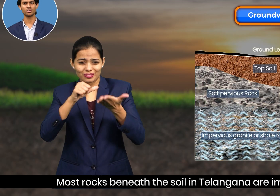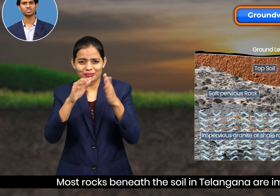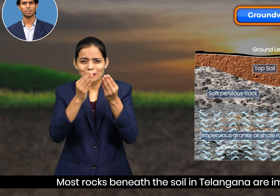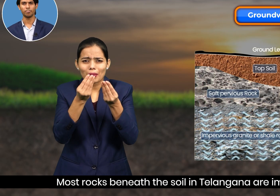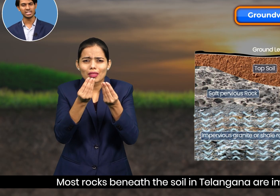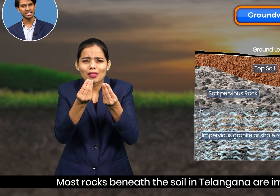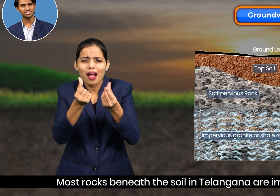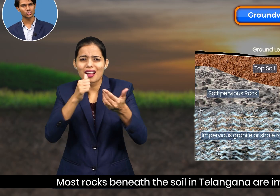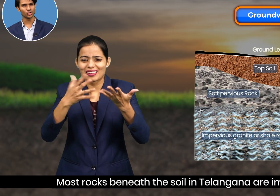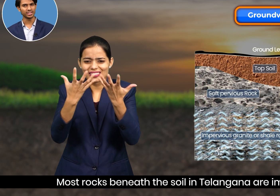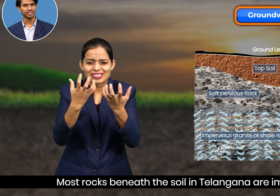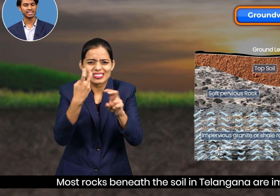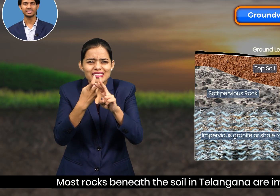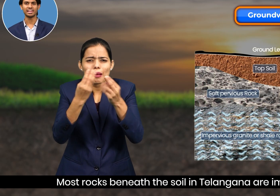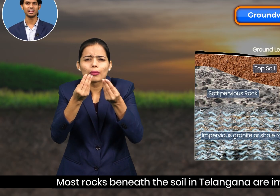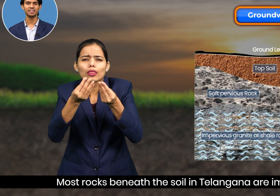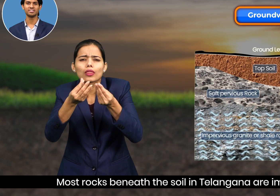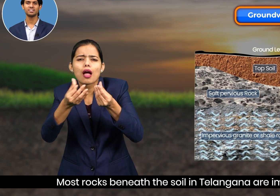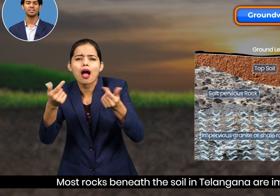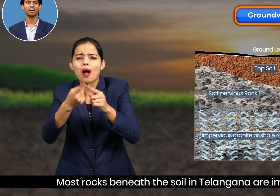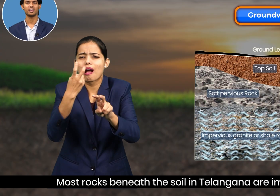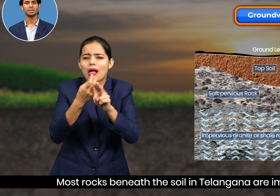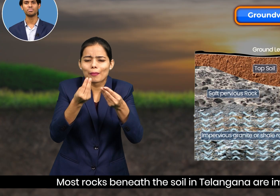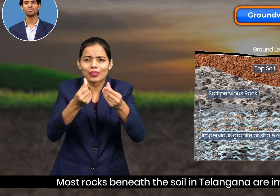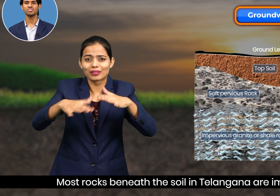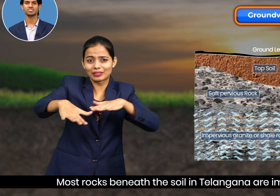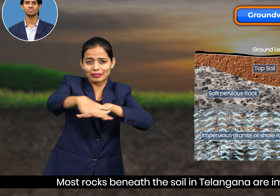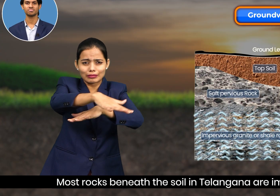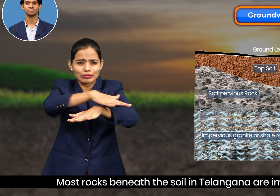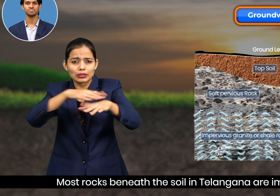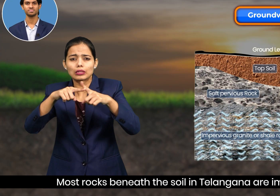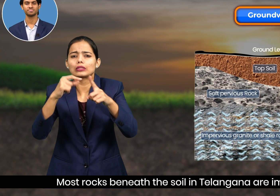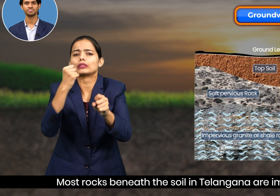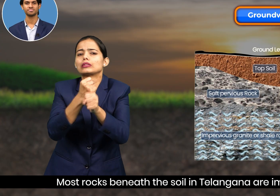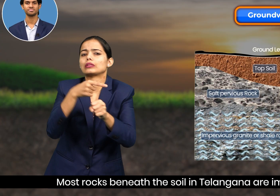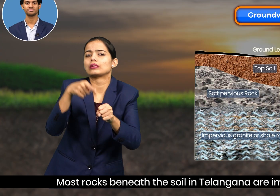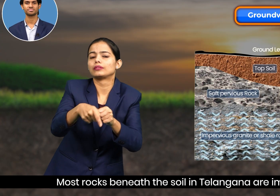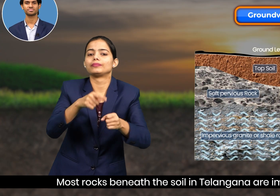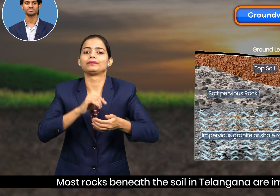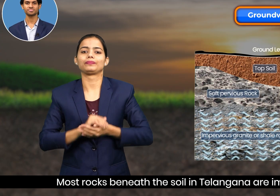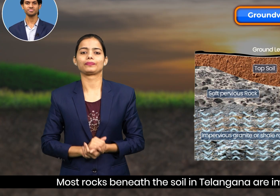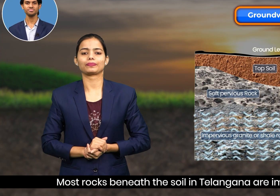Most rocks beneath the soil in Telangana are impervious.